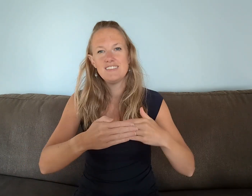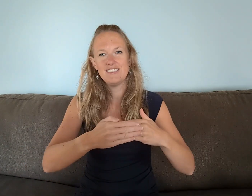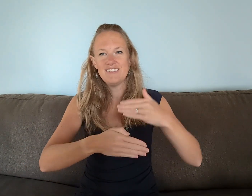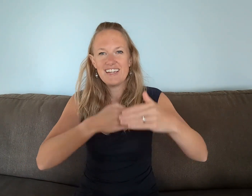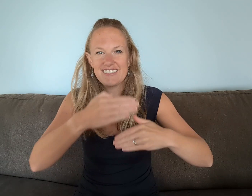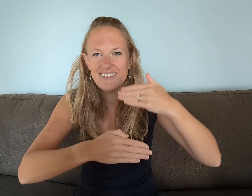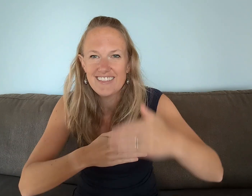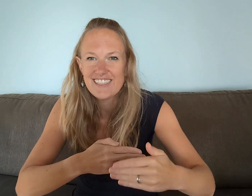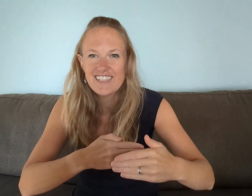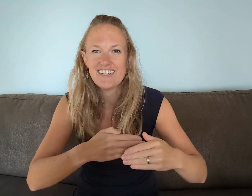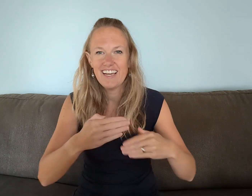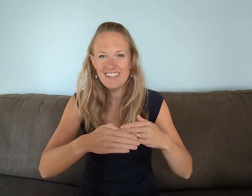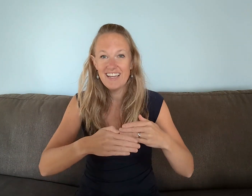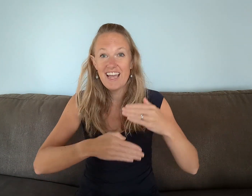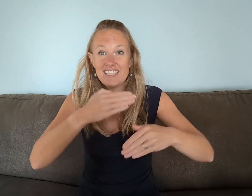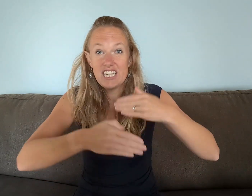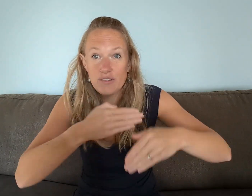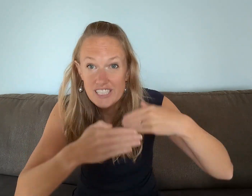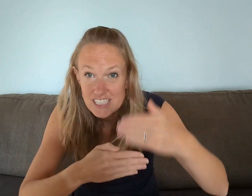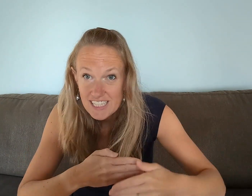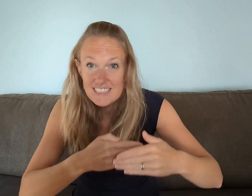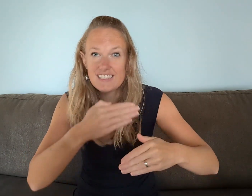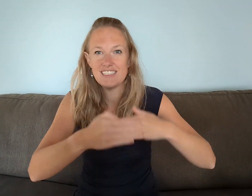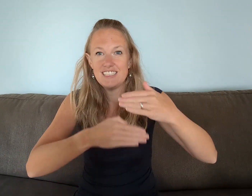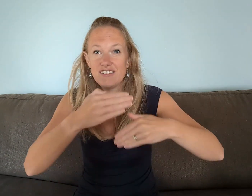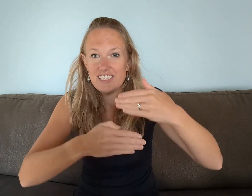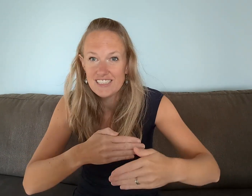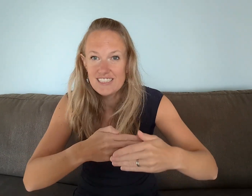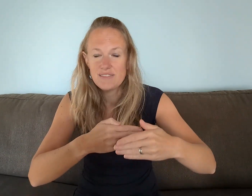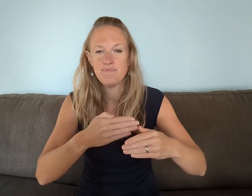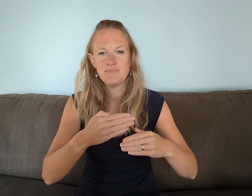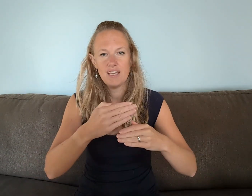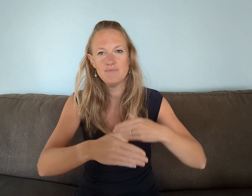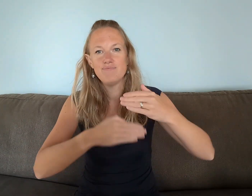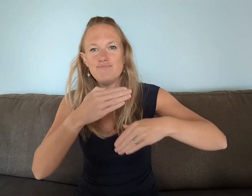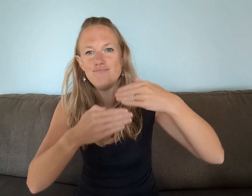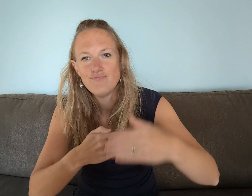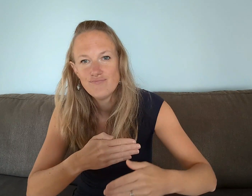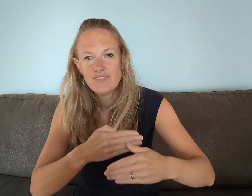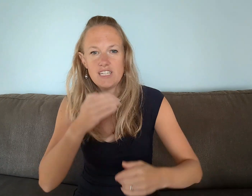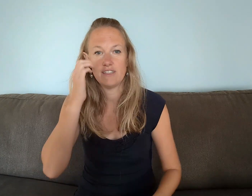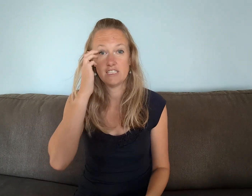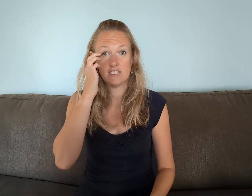you do an extra little turn, okay? Generations, okay? Generations.